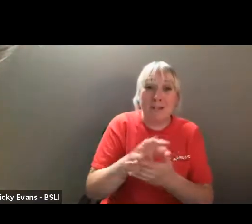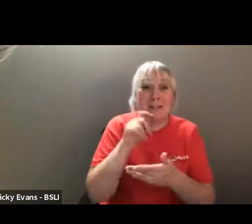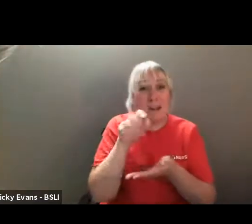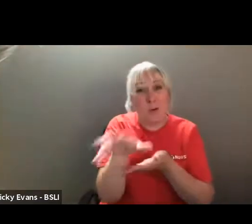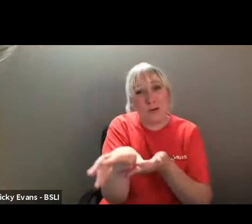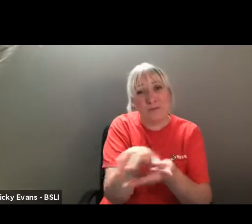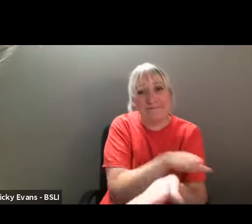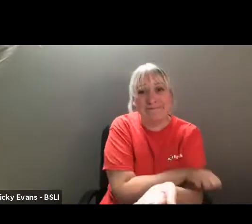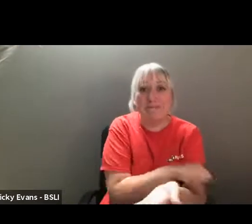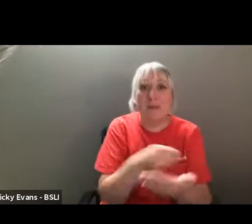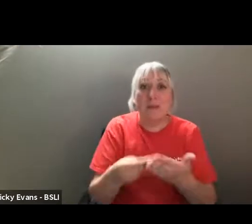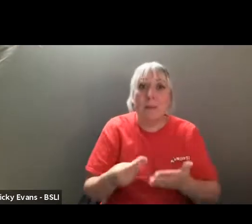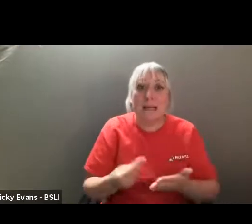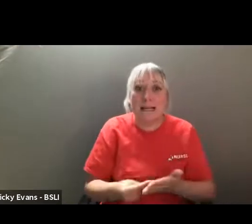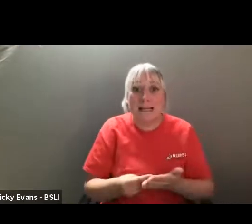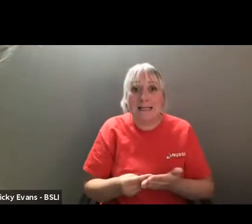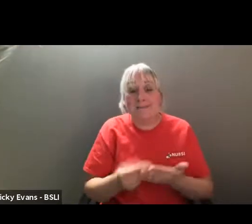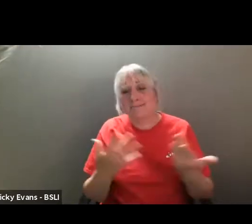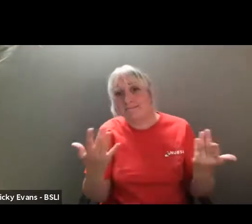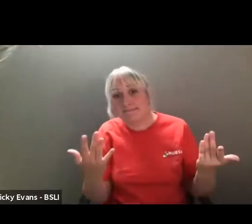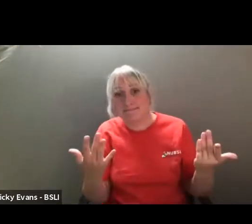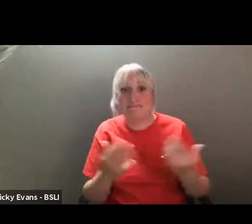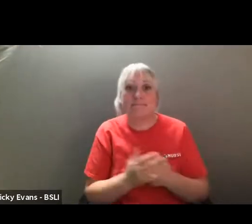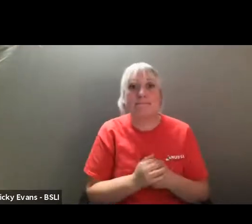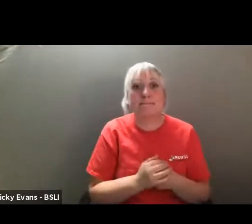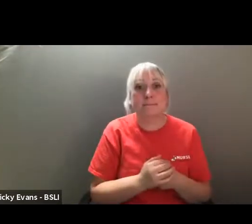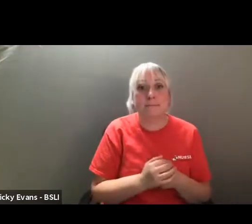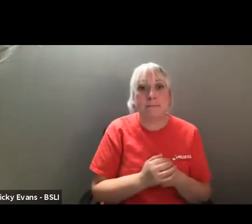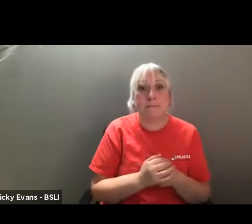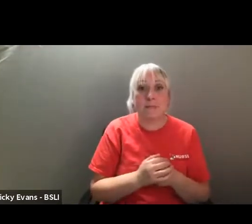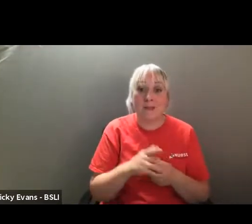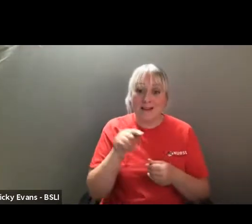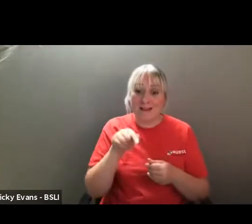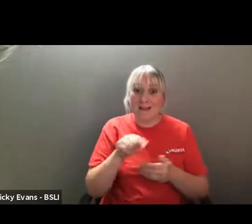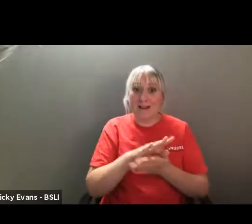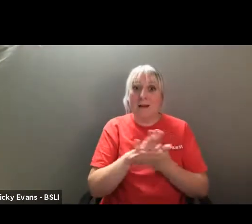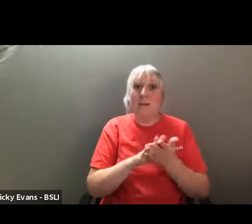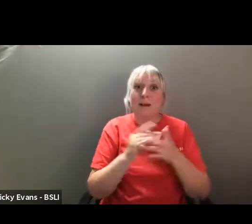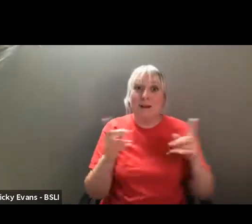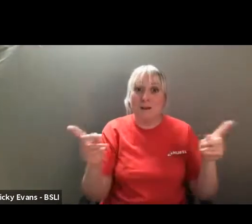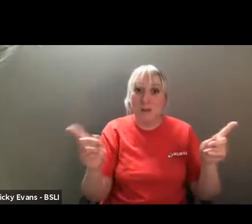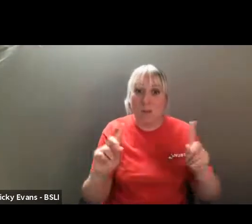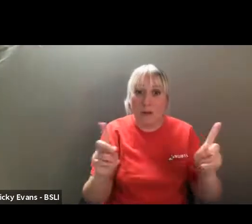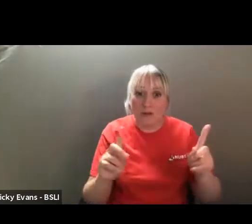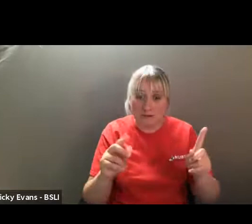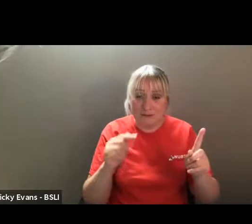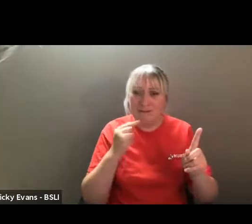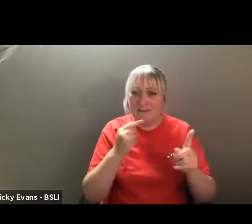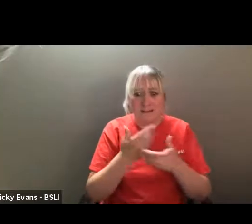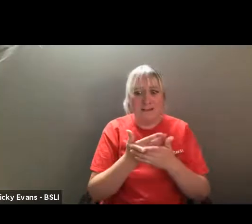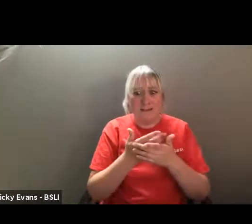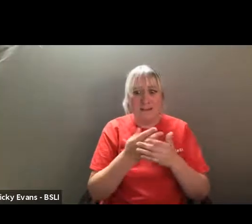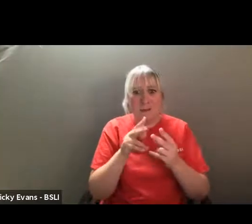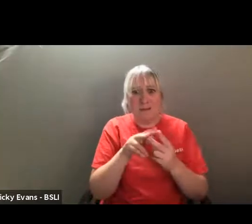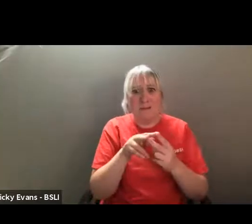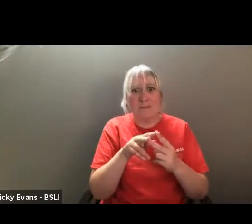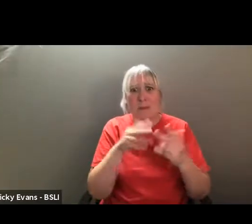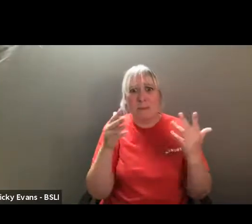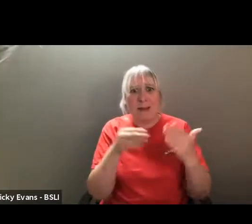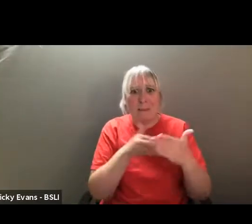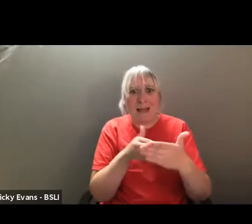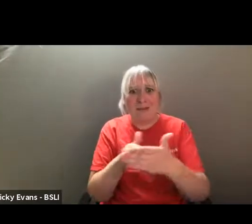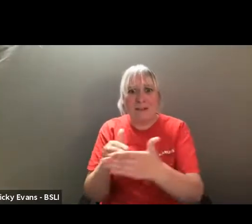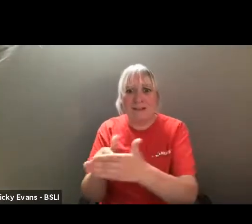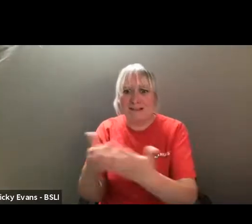income for the participants. So they're huge barriers to a pilot going ahead